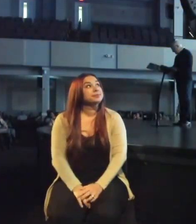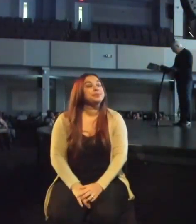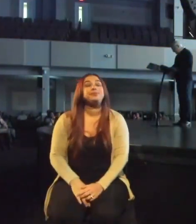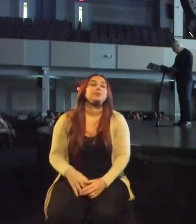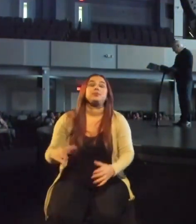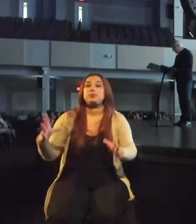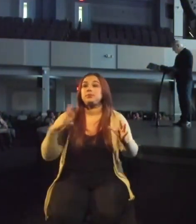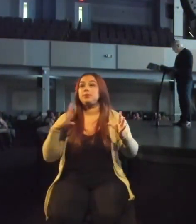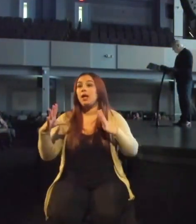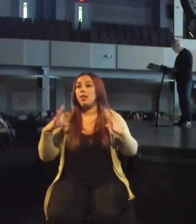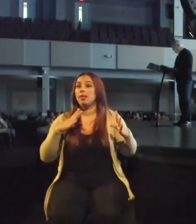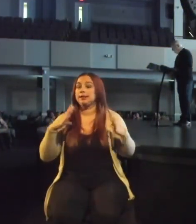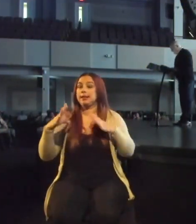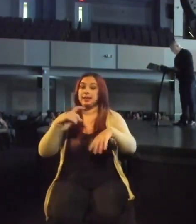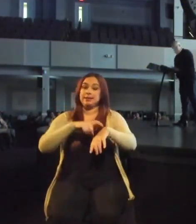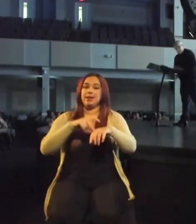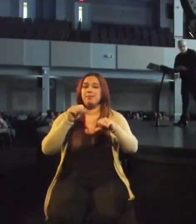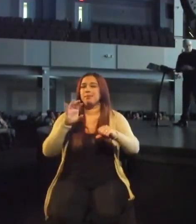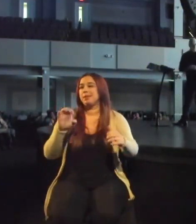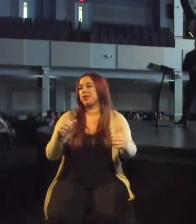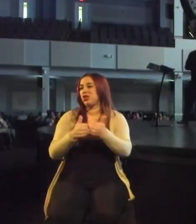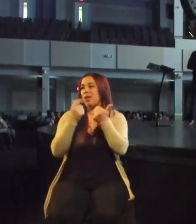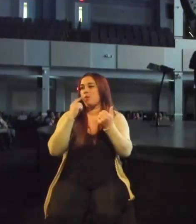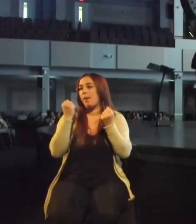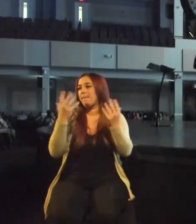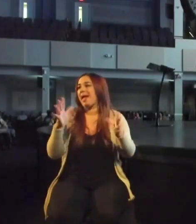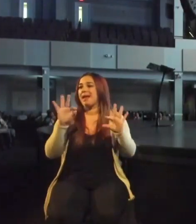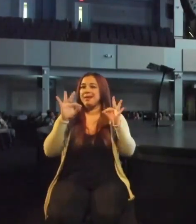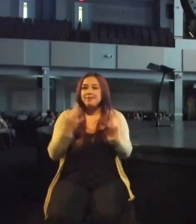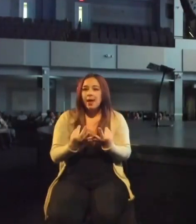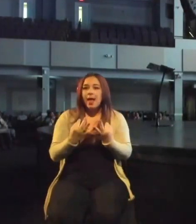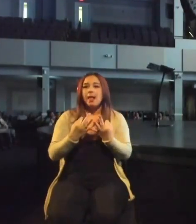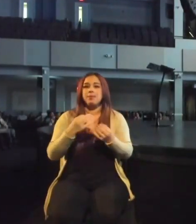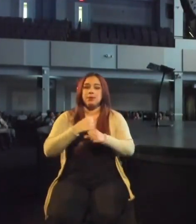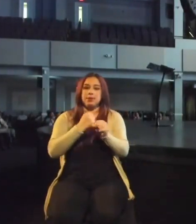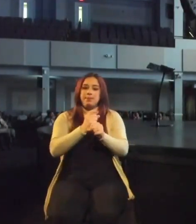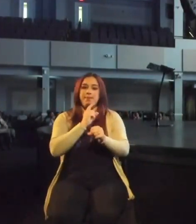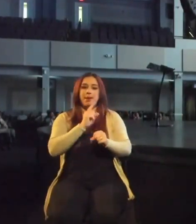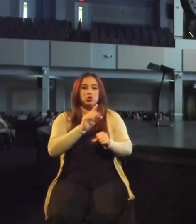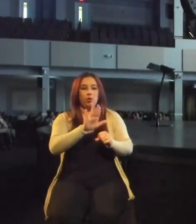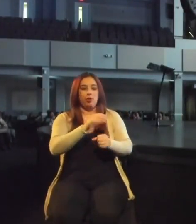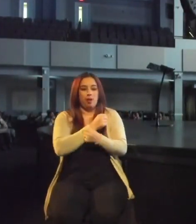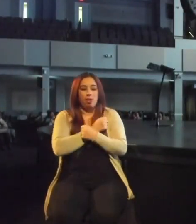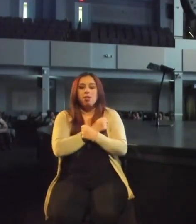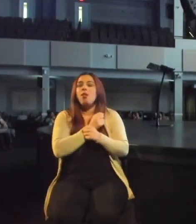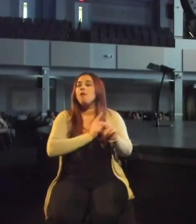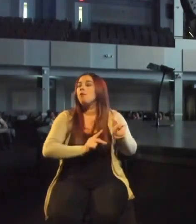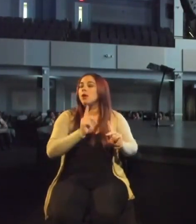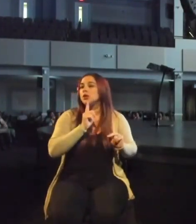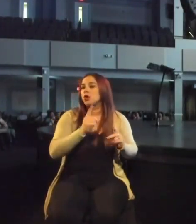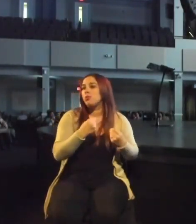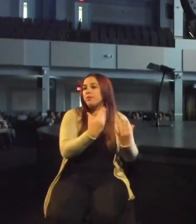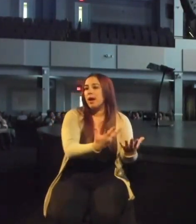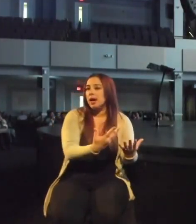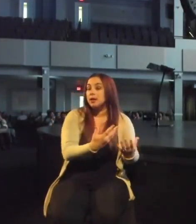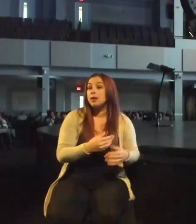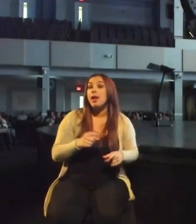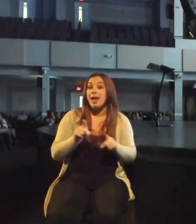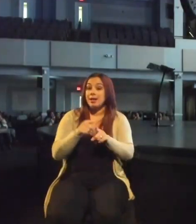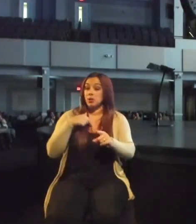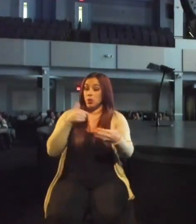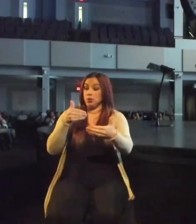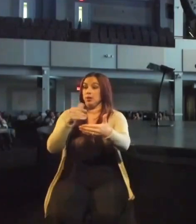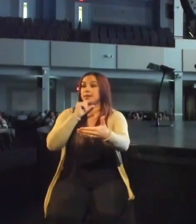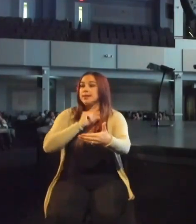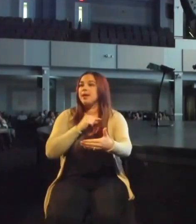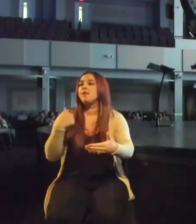The holiday season can be a challenge for many families to ensure that their loved ones are provided for. As we approach Thanksgiving, our